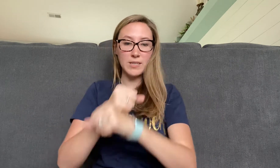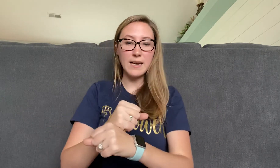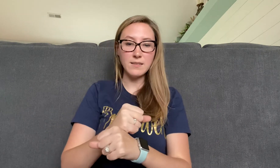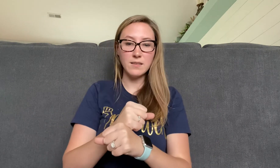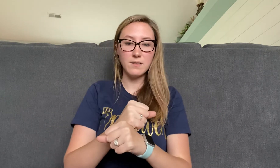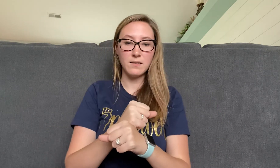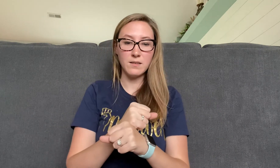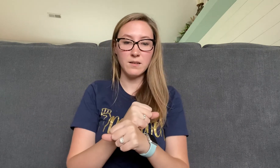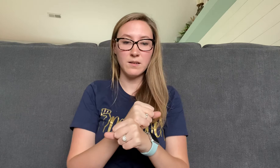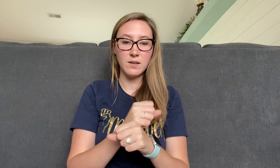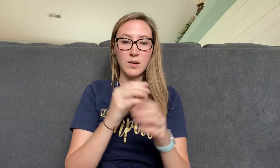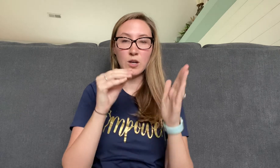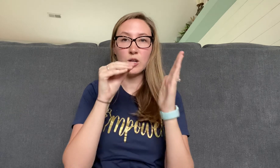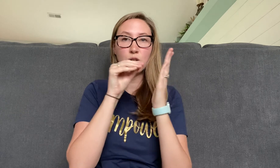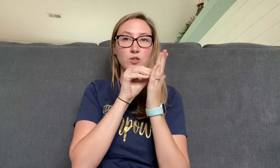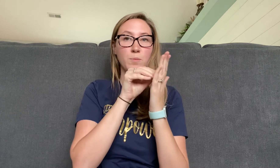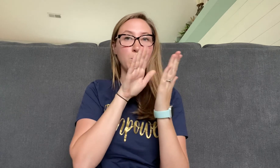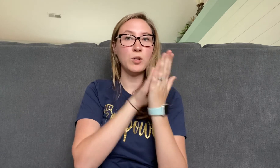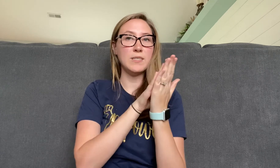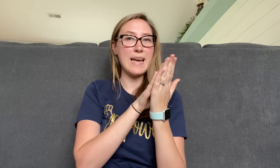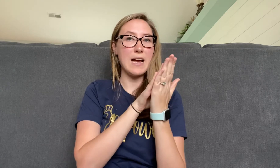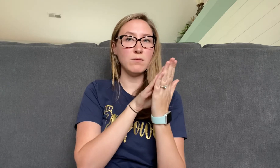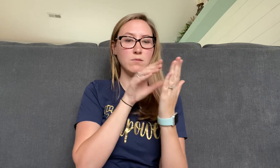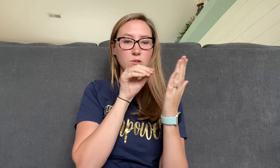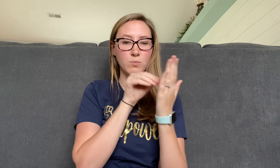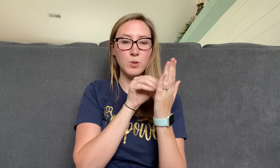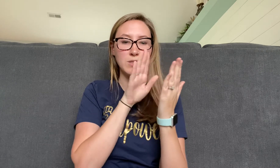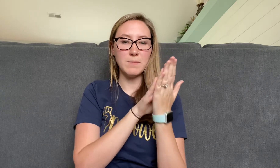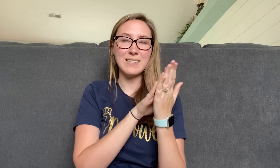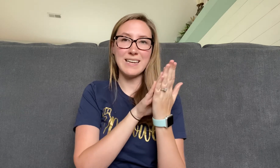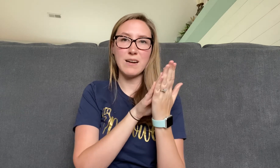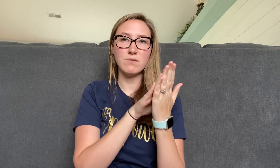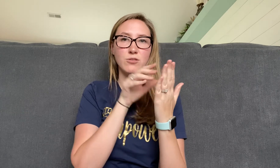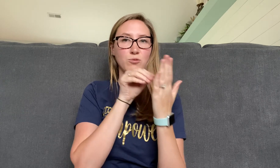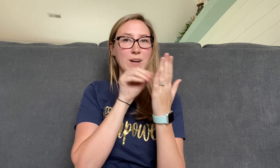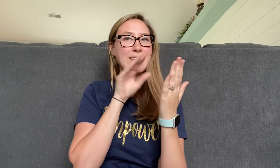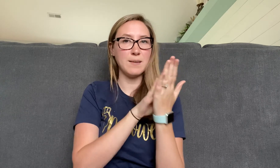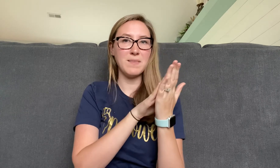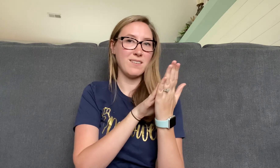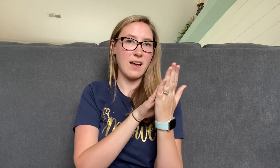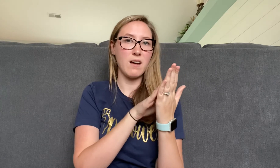protect, to put down, so to put something down, to write something down,